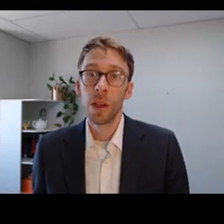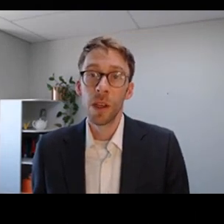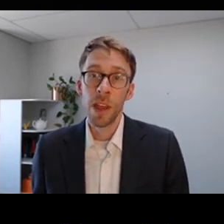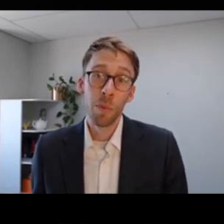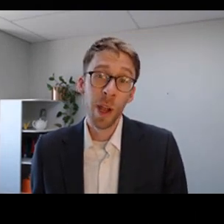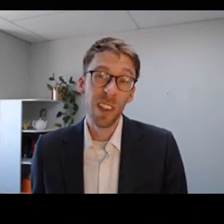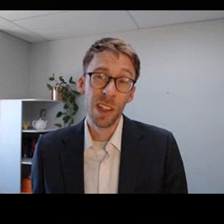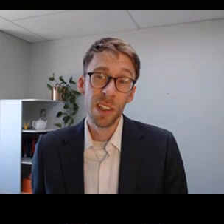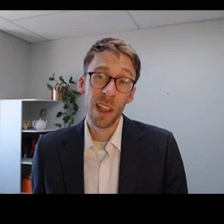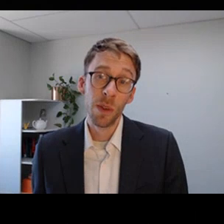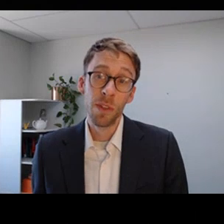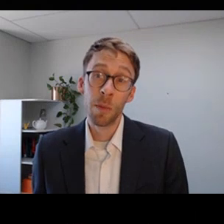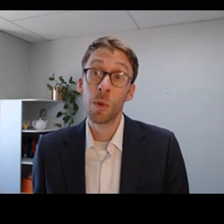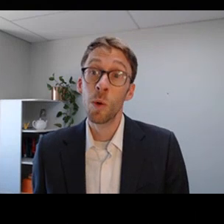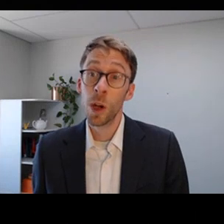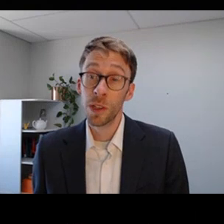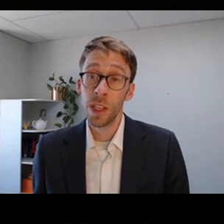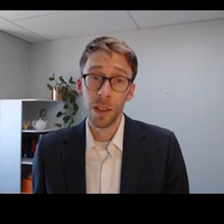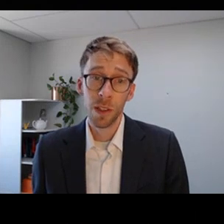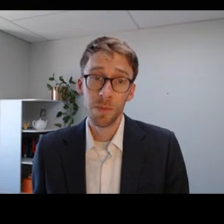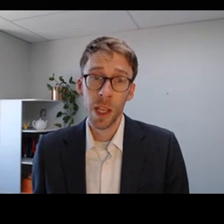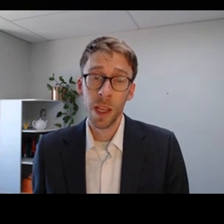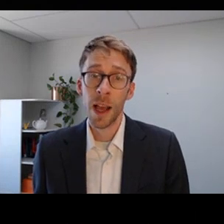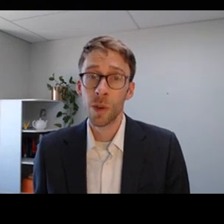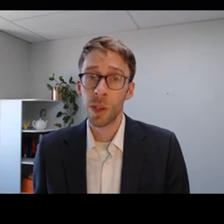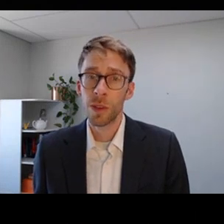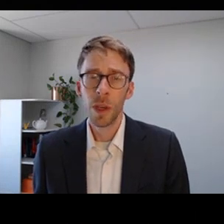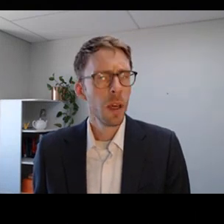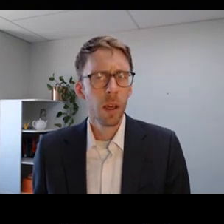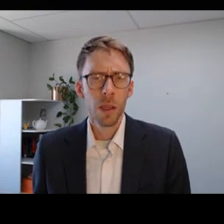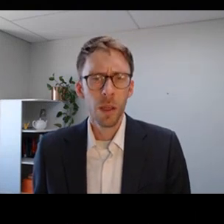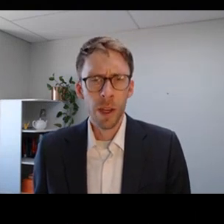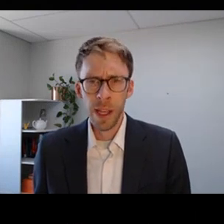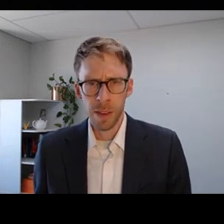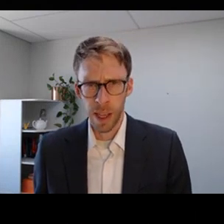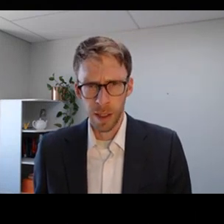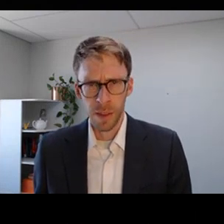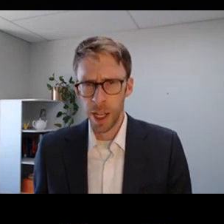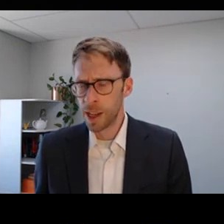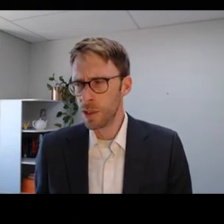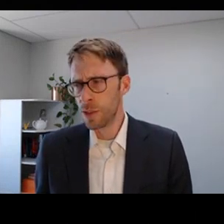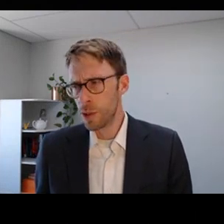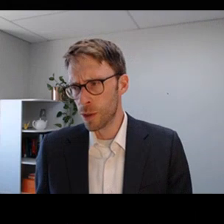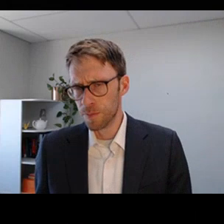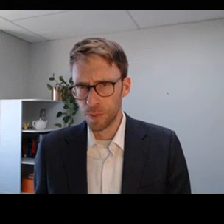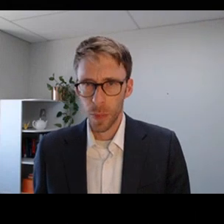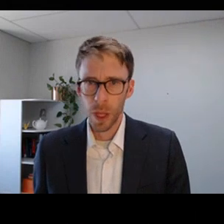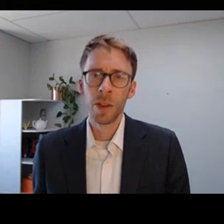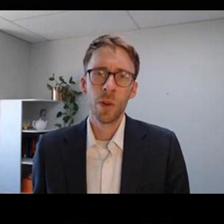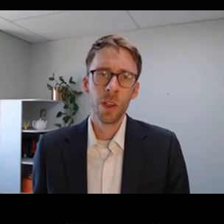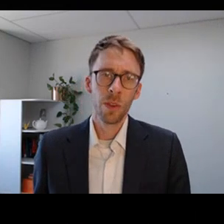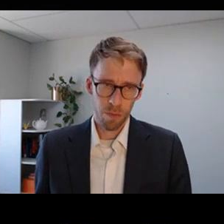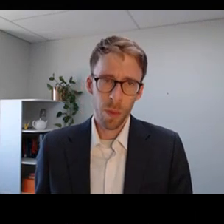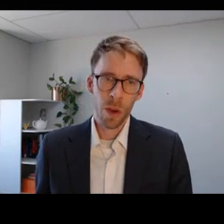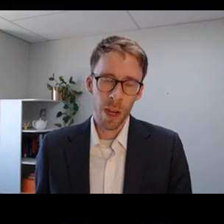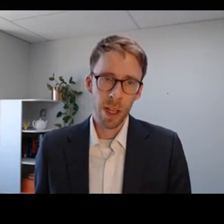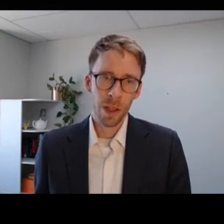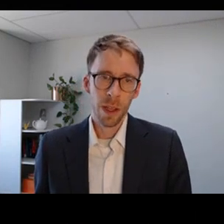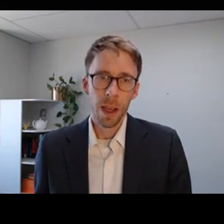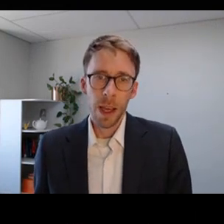decisions, the health practitioner said to his family, well, watch this, and asked Chris, you don't need to take these medications, do you? And